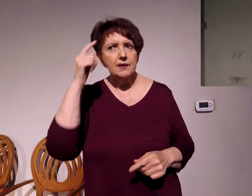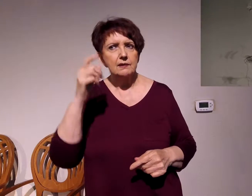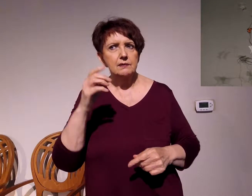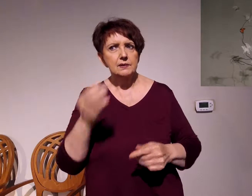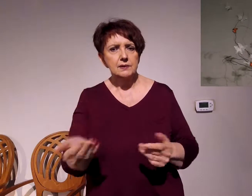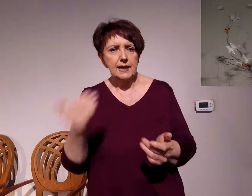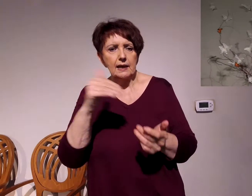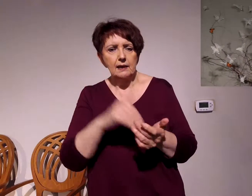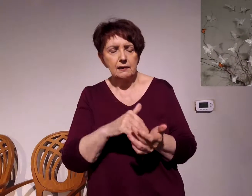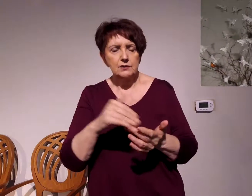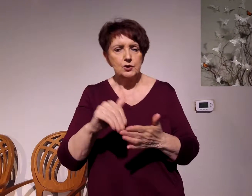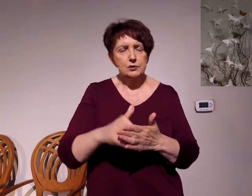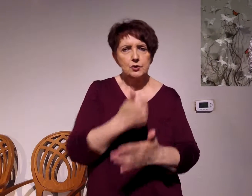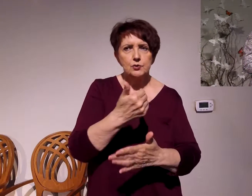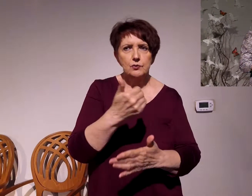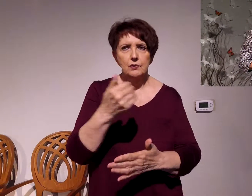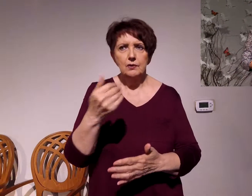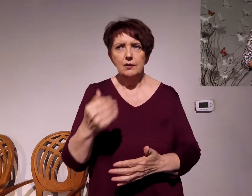mental processes.